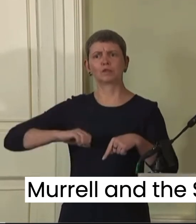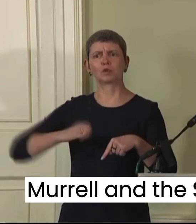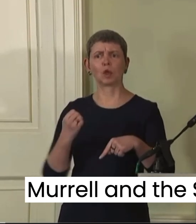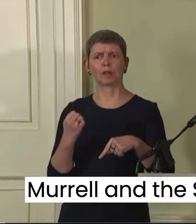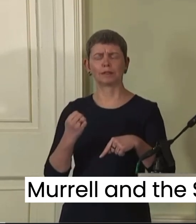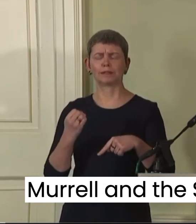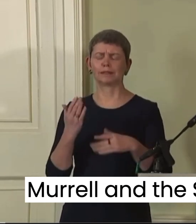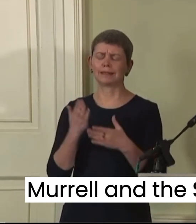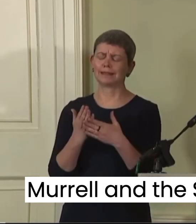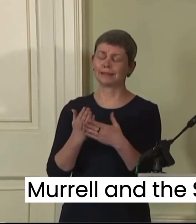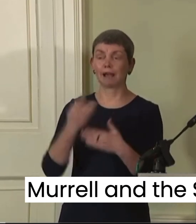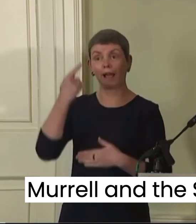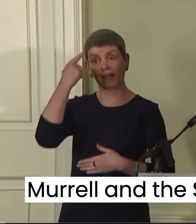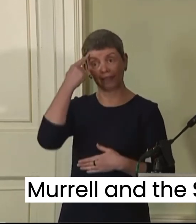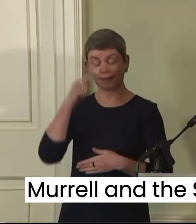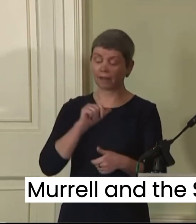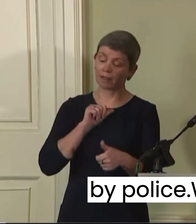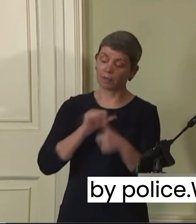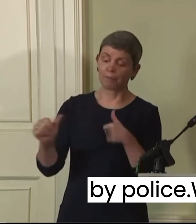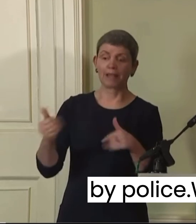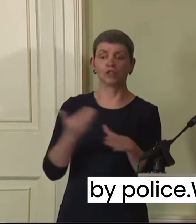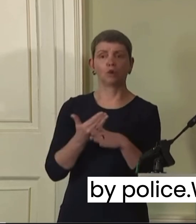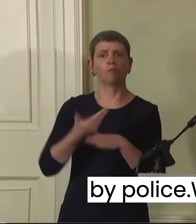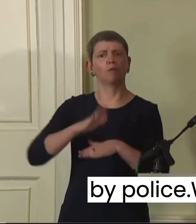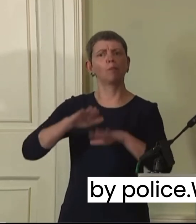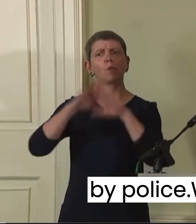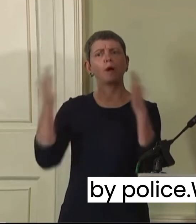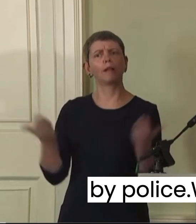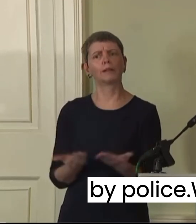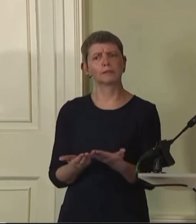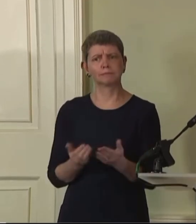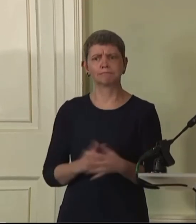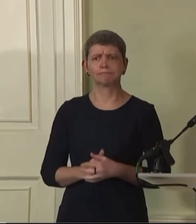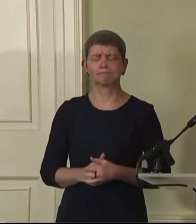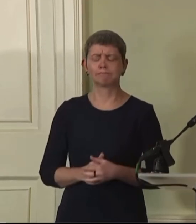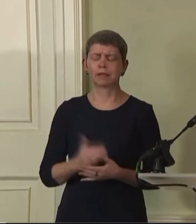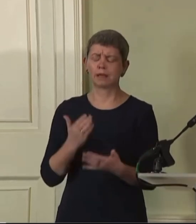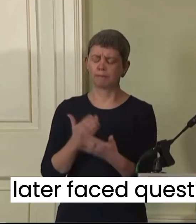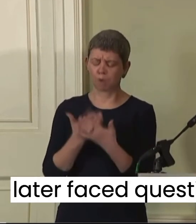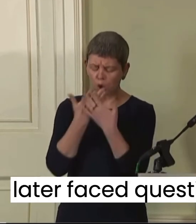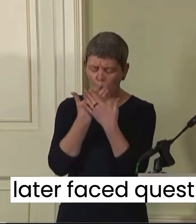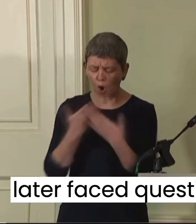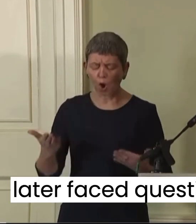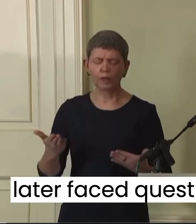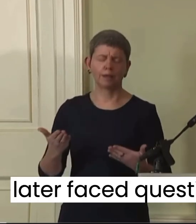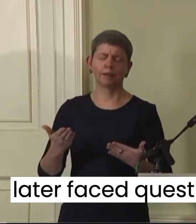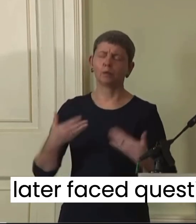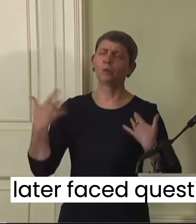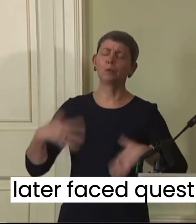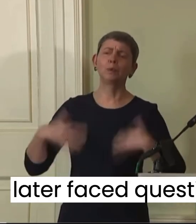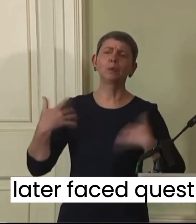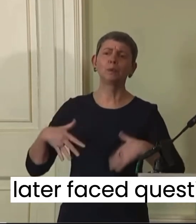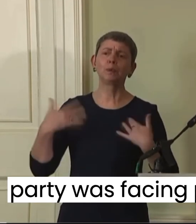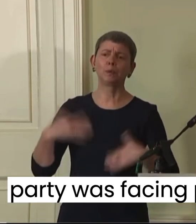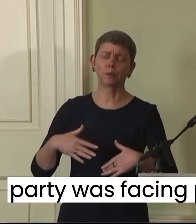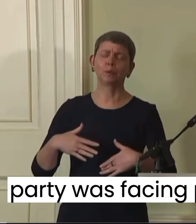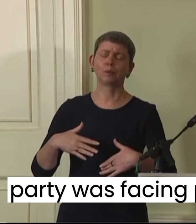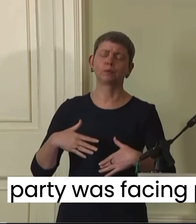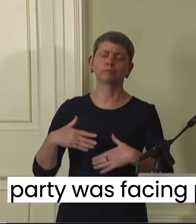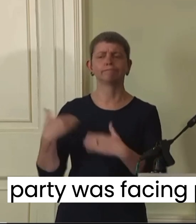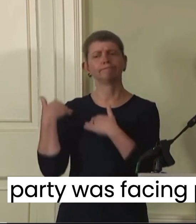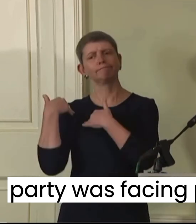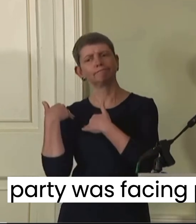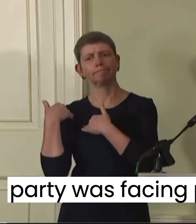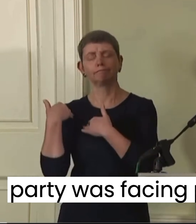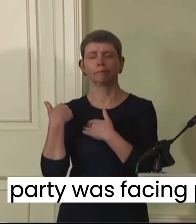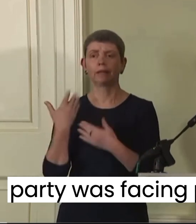Peter Murrell and the SNP's offices searched by police. When Mr. Yousaf later faced questions about rumours the party was